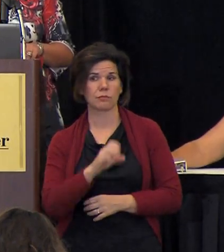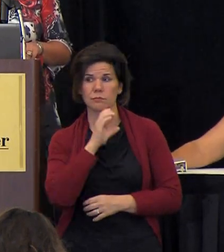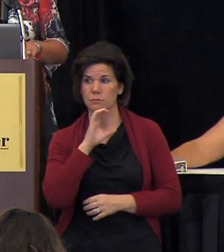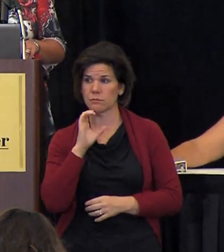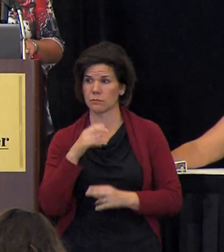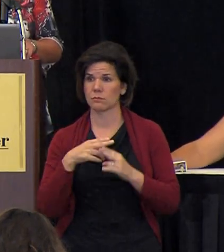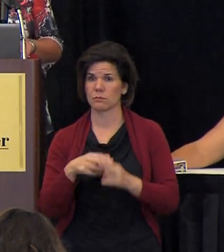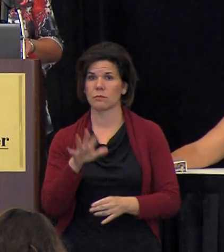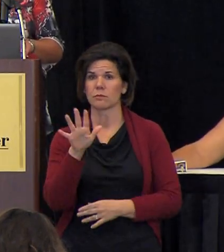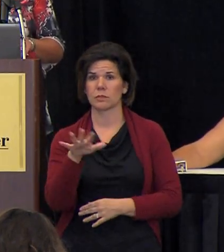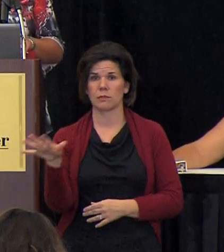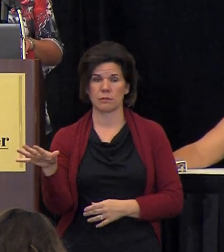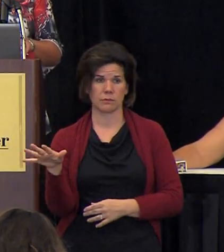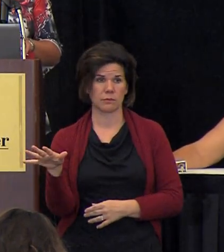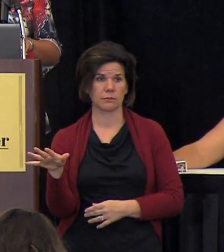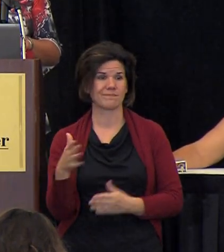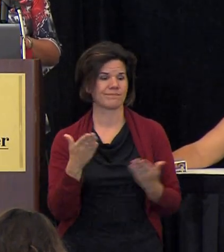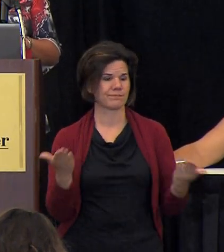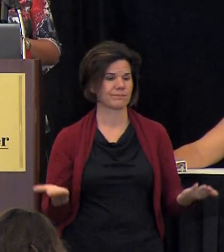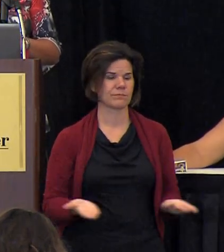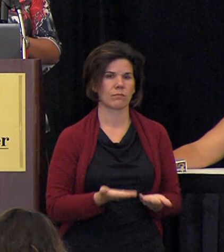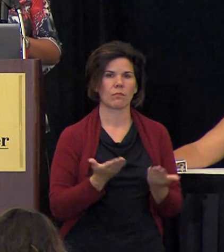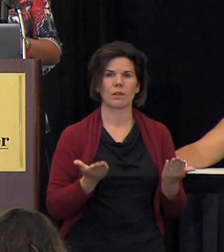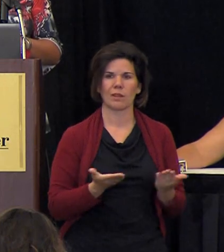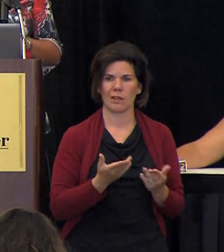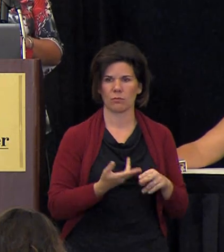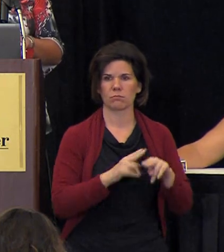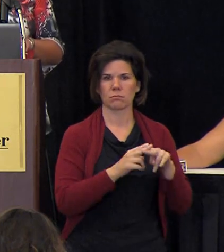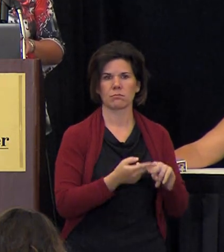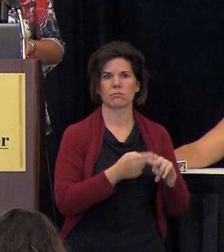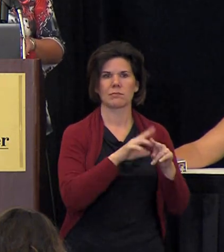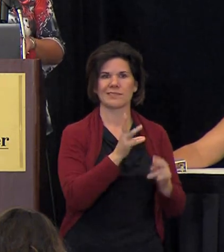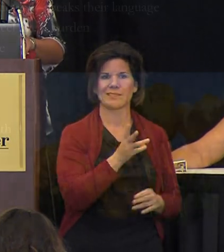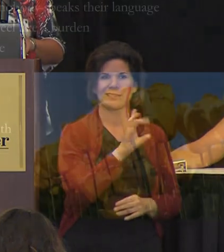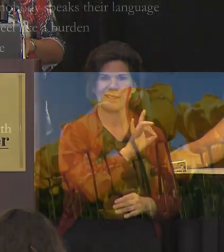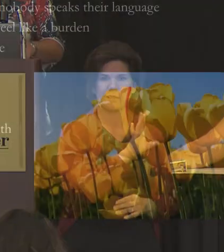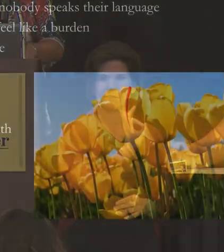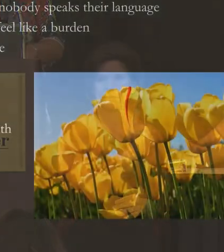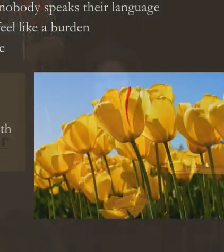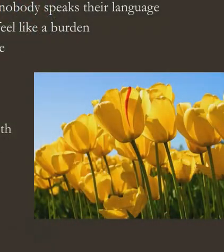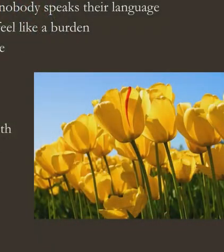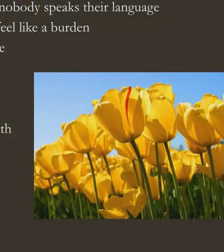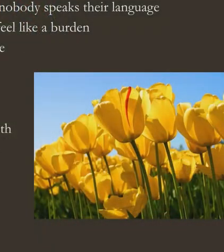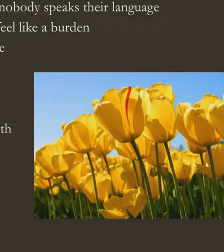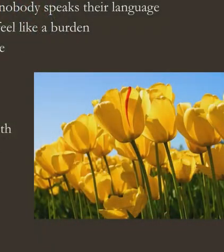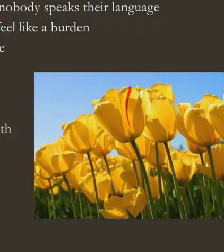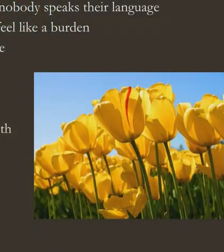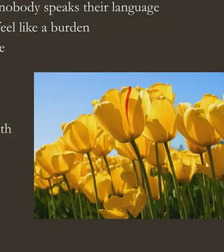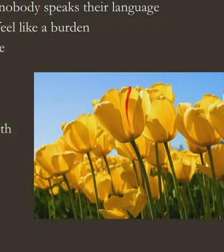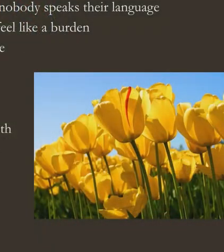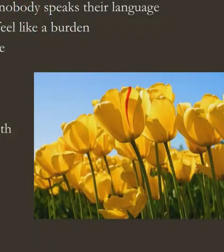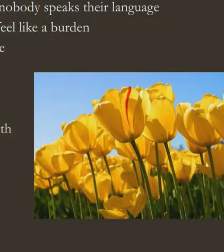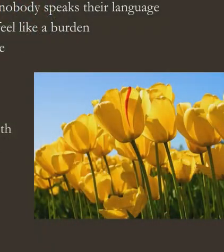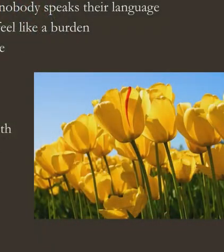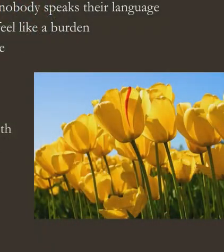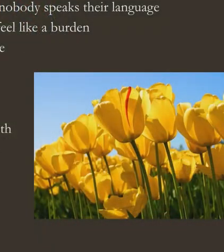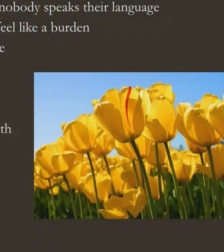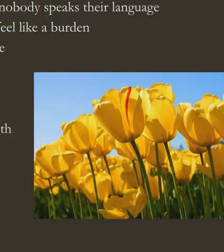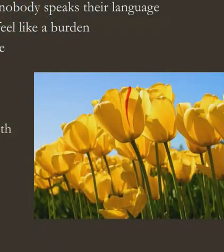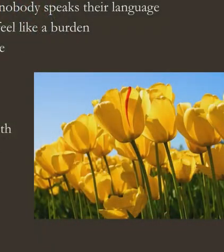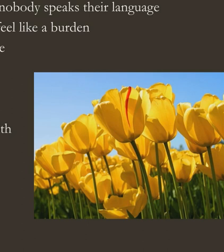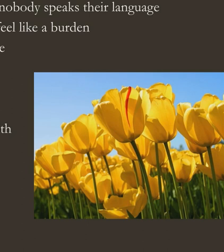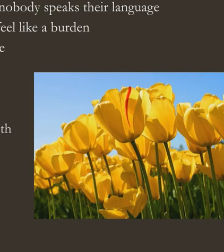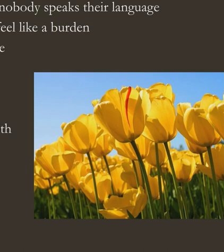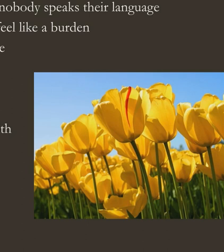age to be 55 whereas here we see it growing to 68 and 70. what they often fear are